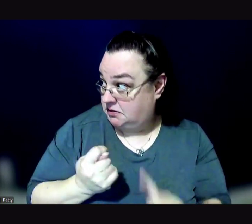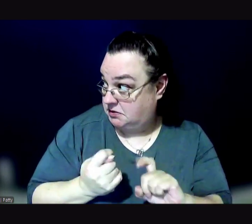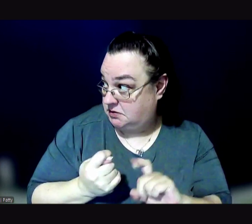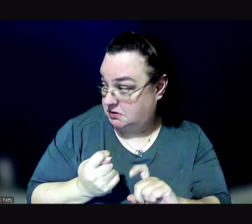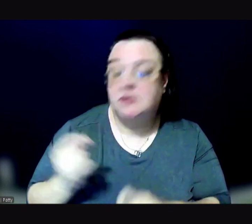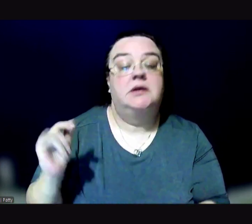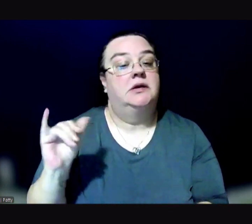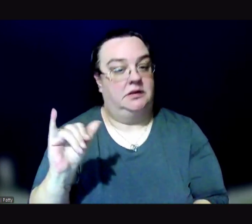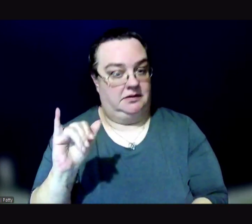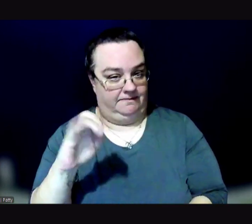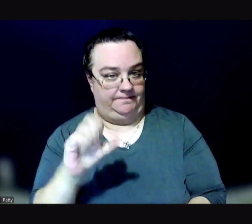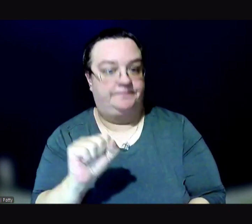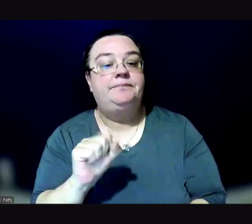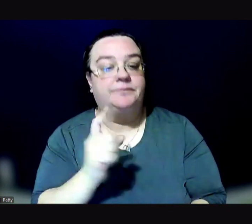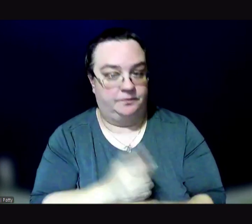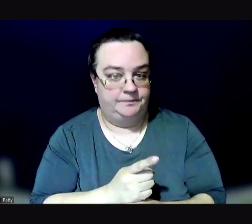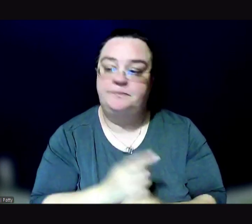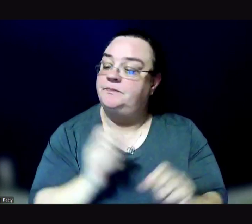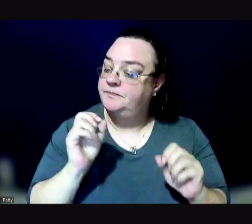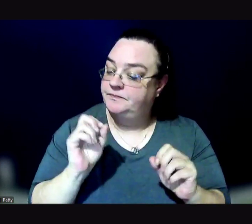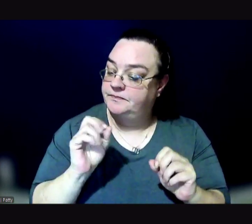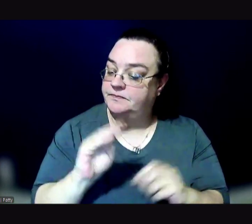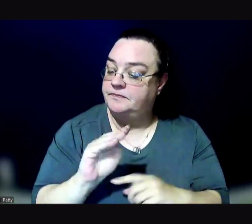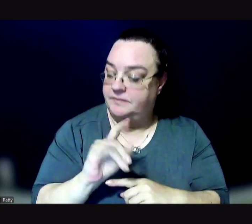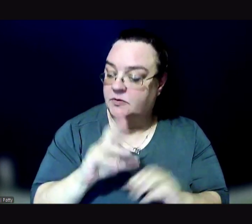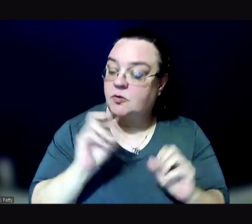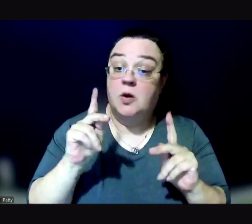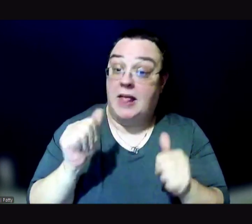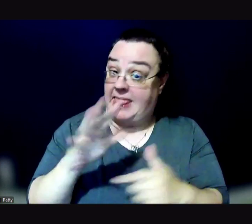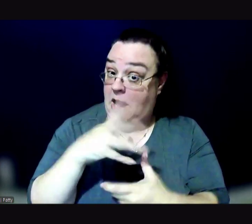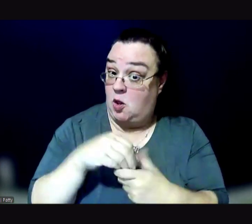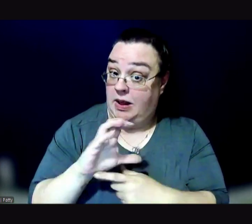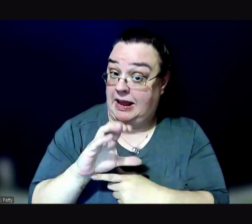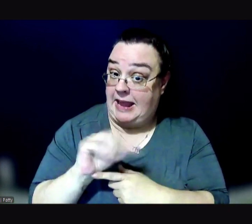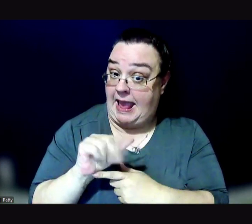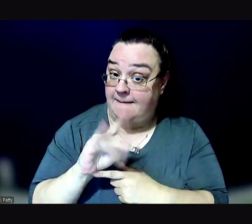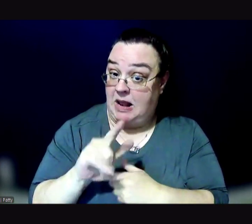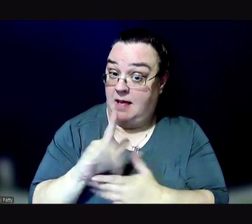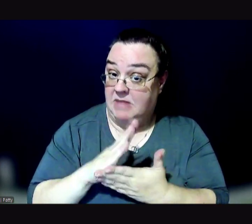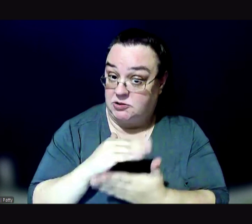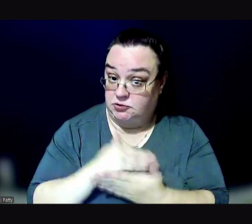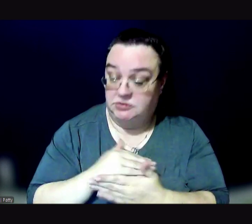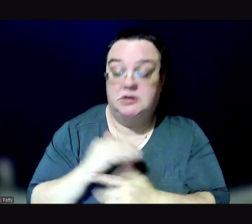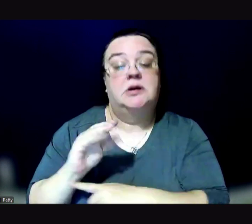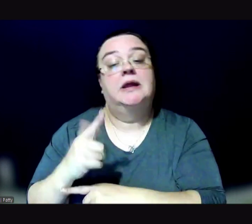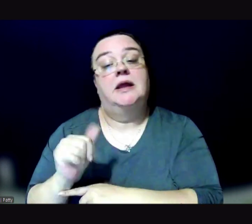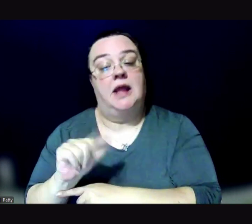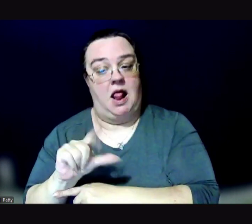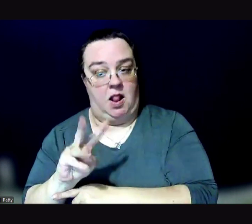Yes. Okay, excellent. And that will include the capital budget? Yes, it will. Okay.